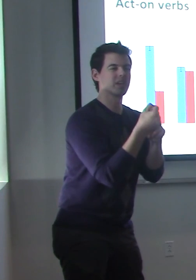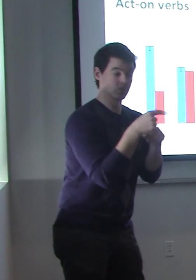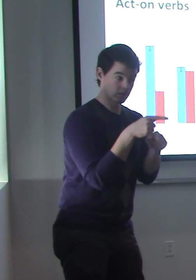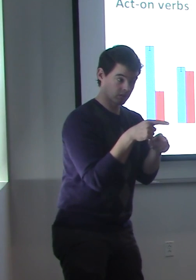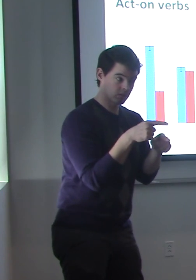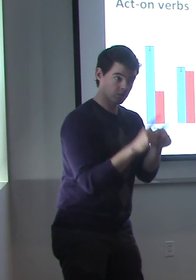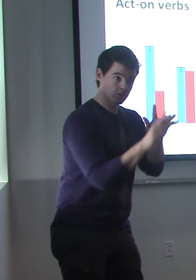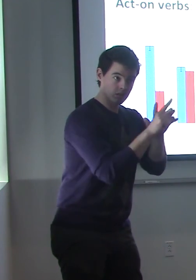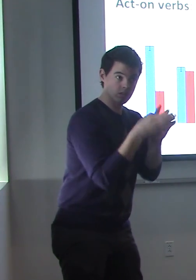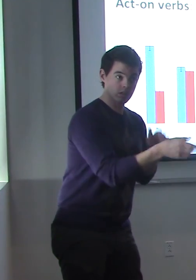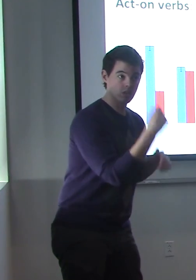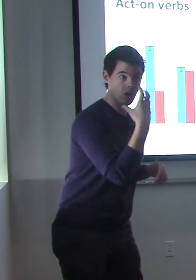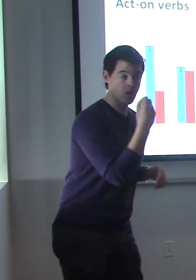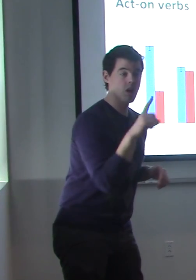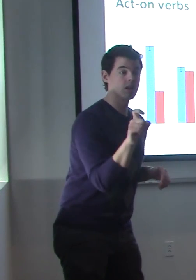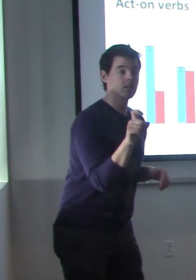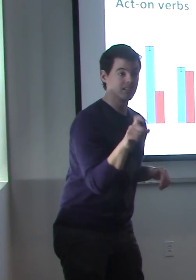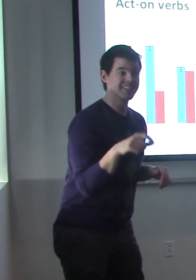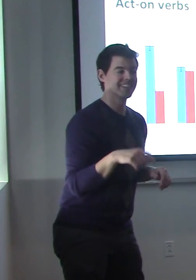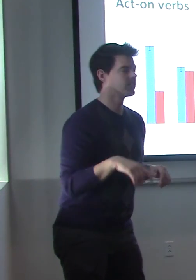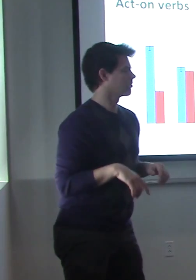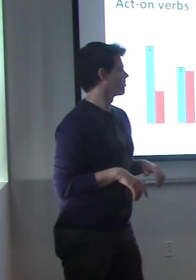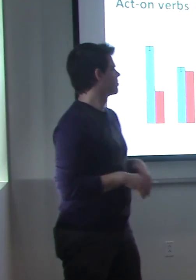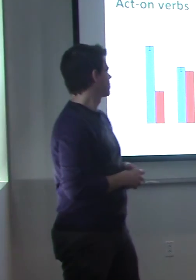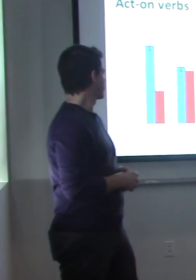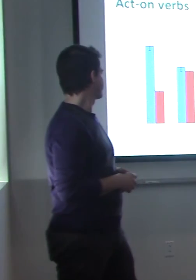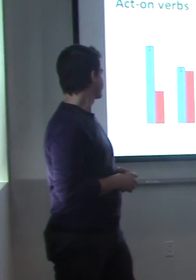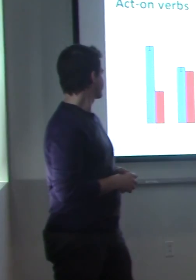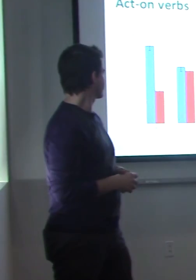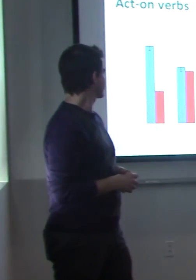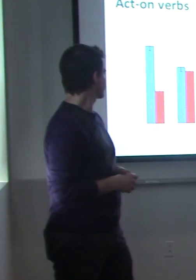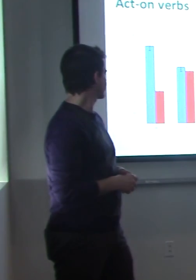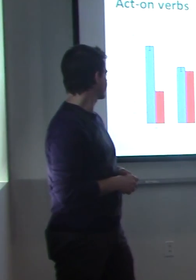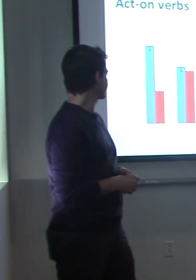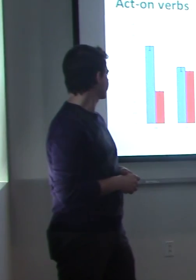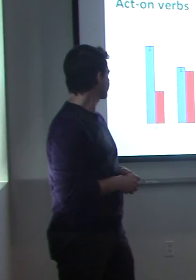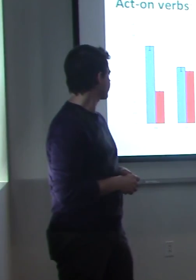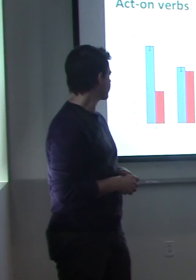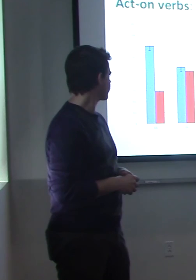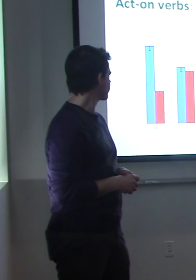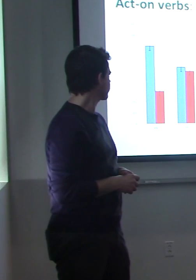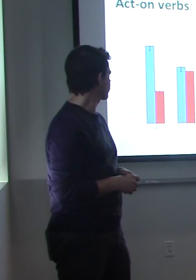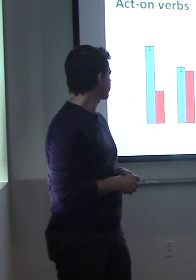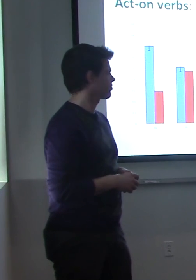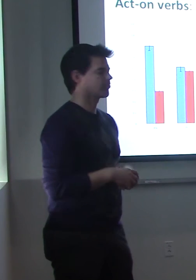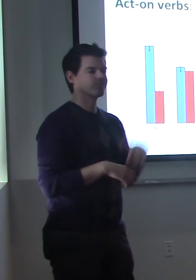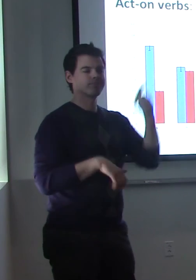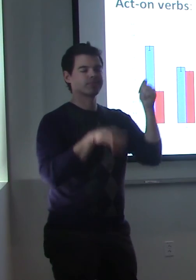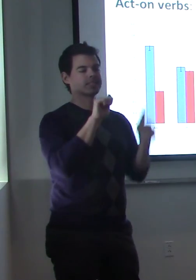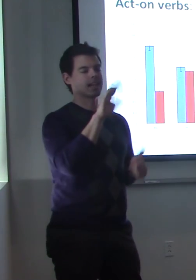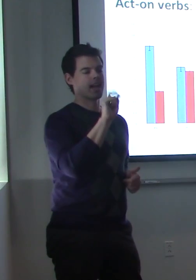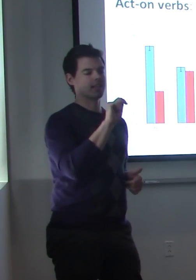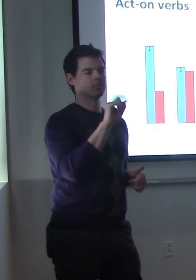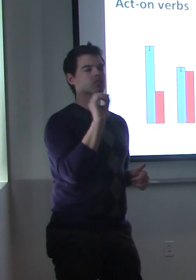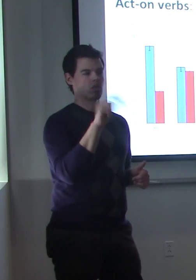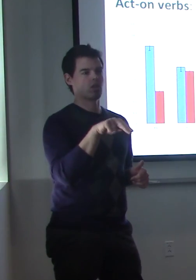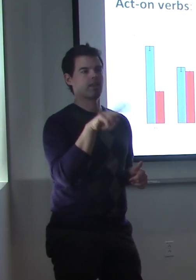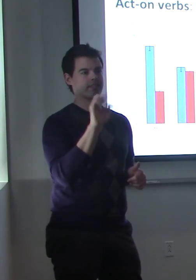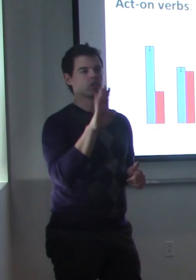Well, here are the verbs, the act-on verbs. Remember that both